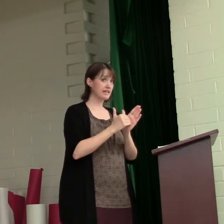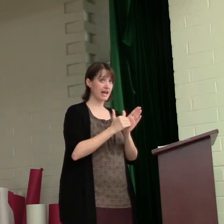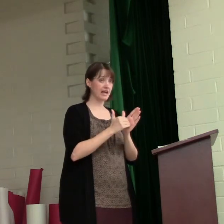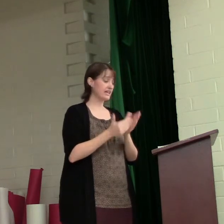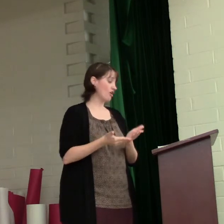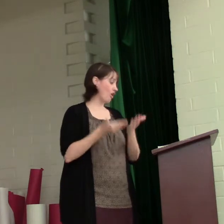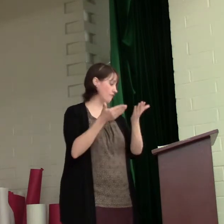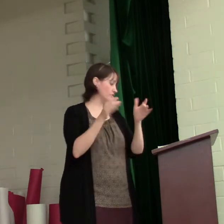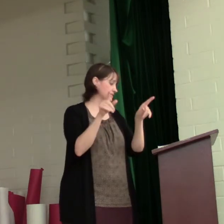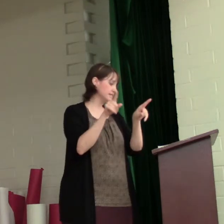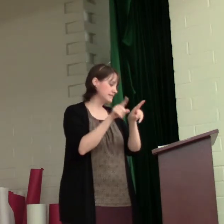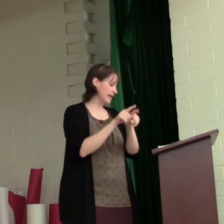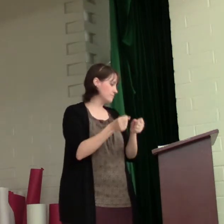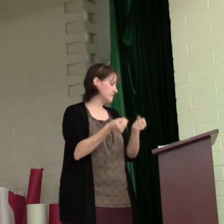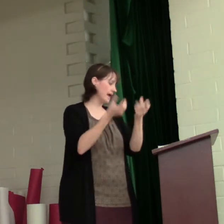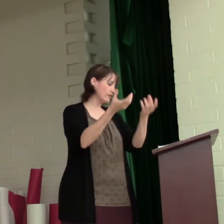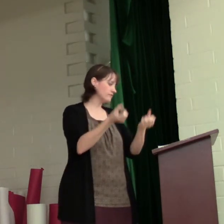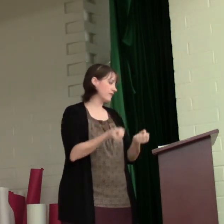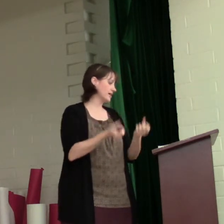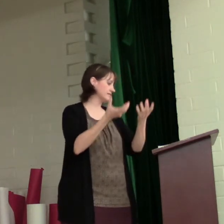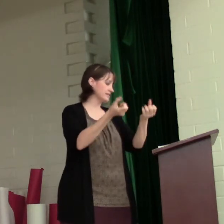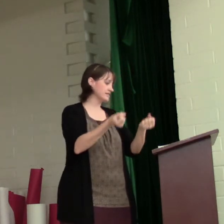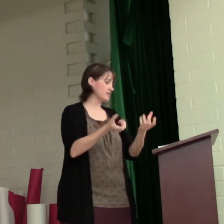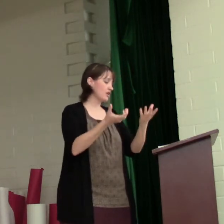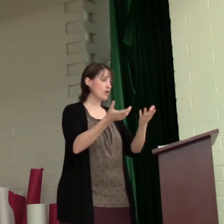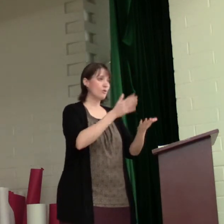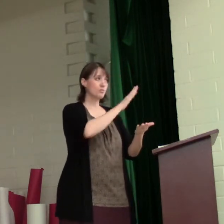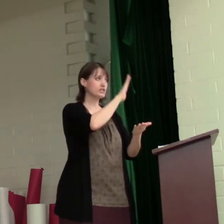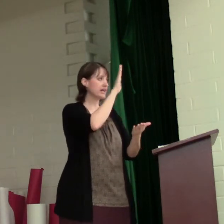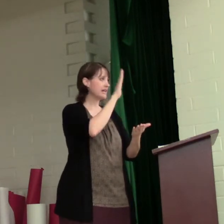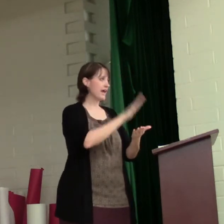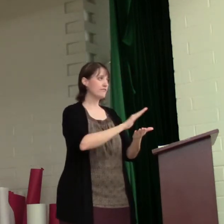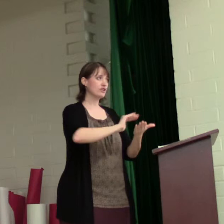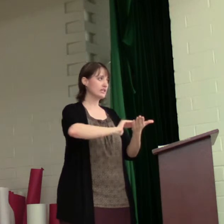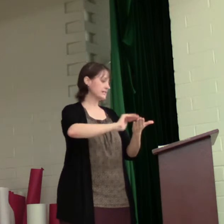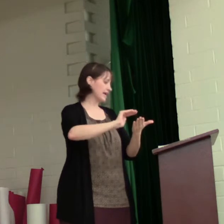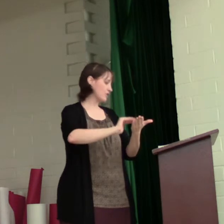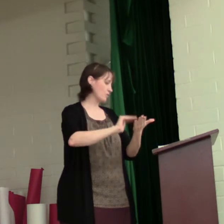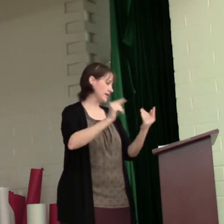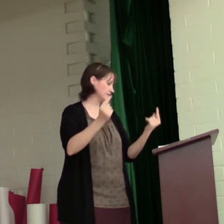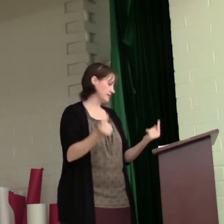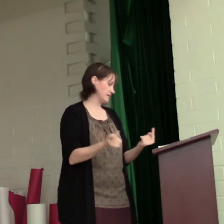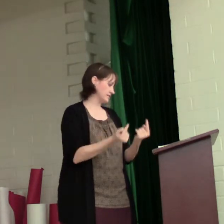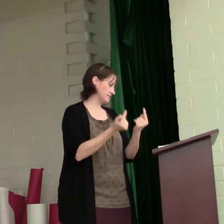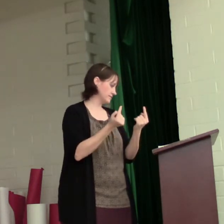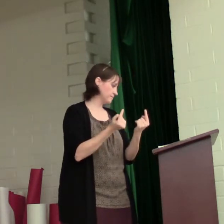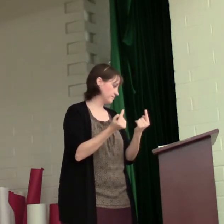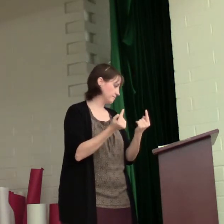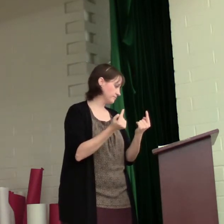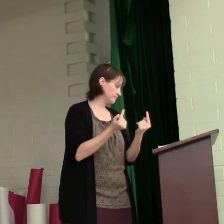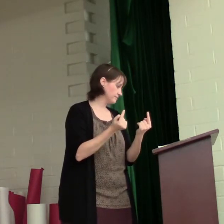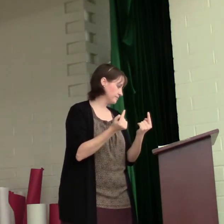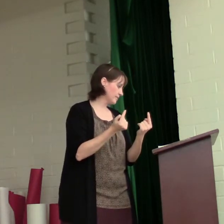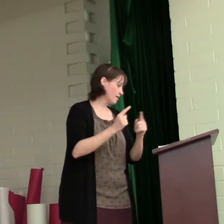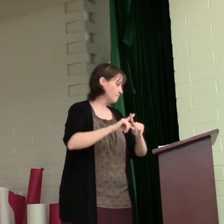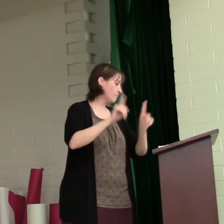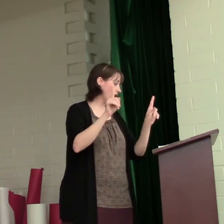again, he offers the same sacrifices, which can never take away sins. But